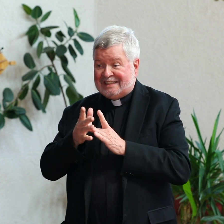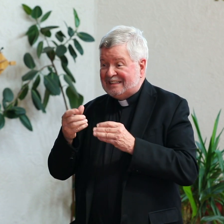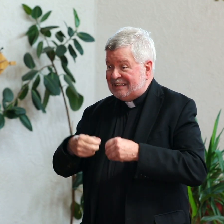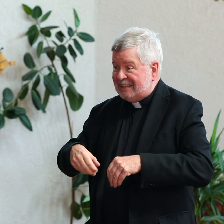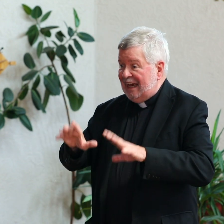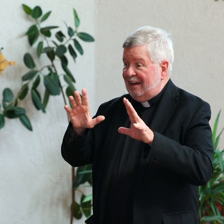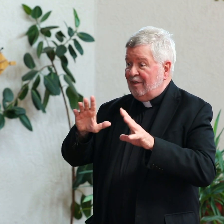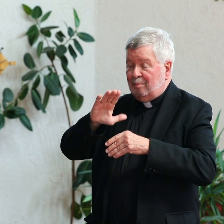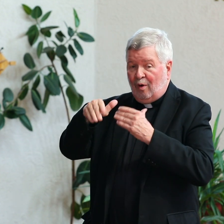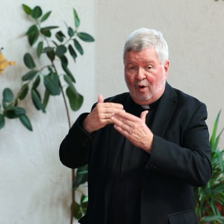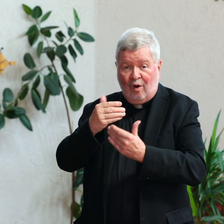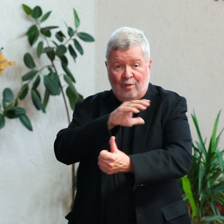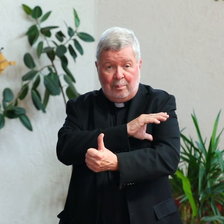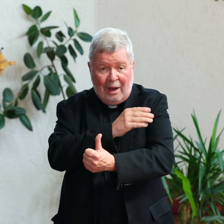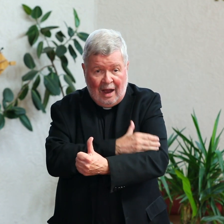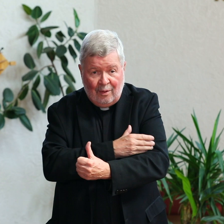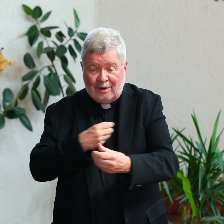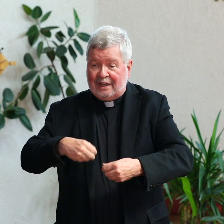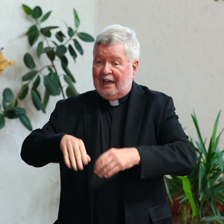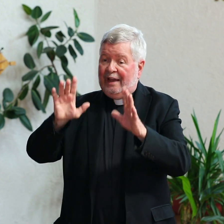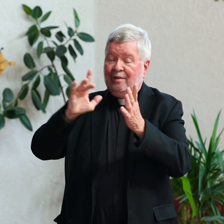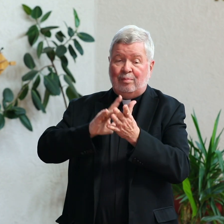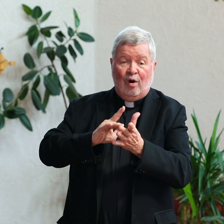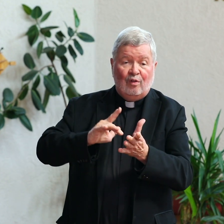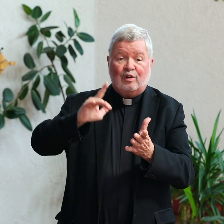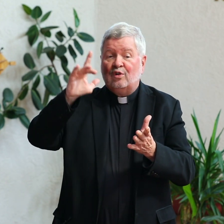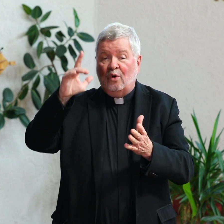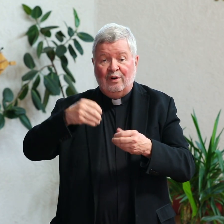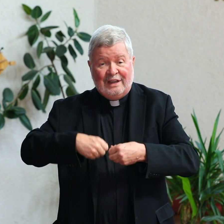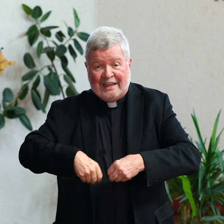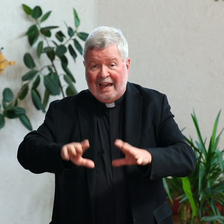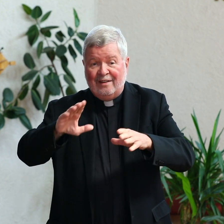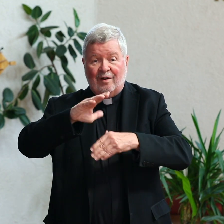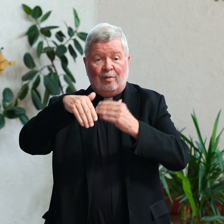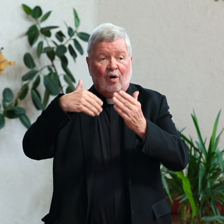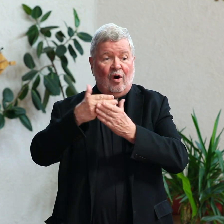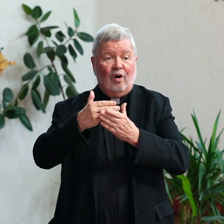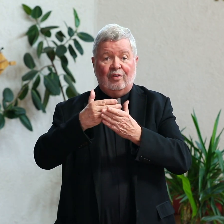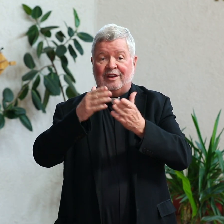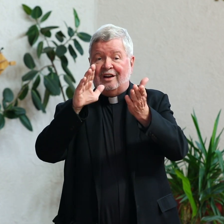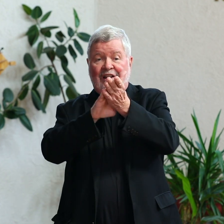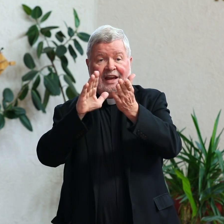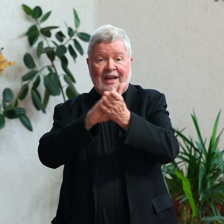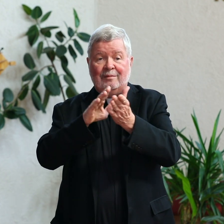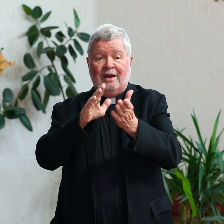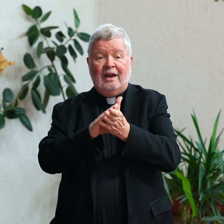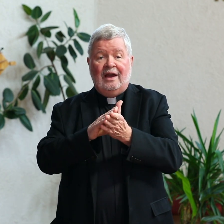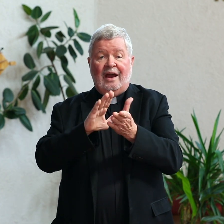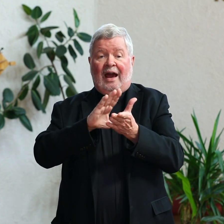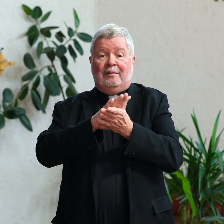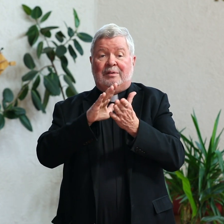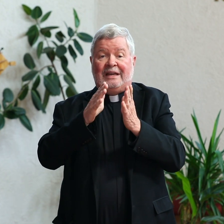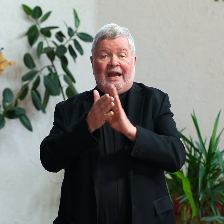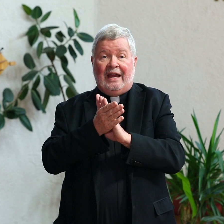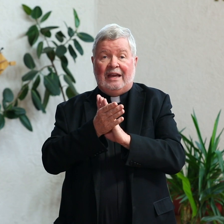Jesus gave up all the power, gave up all the glory, gave up all the acclaim, and